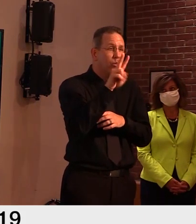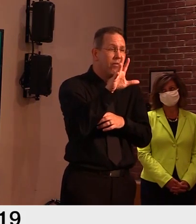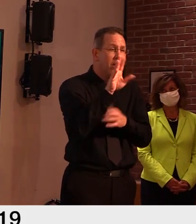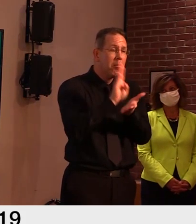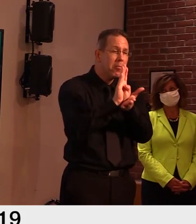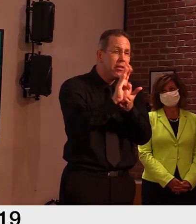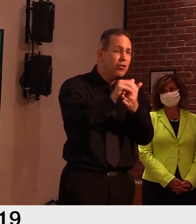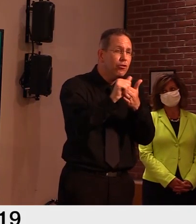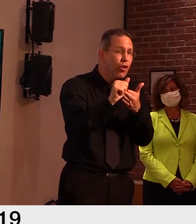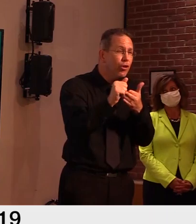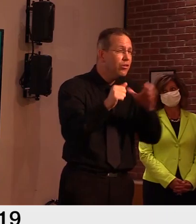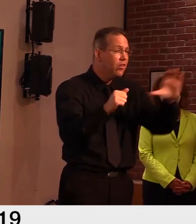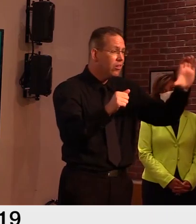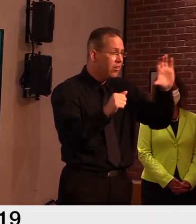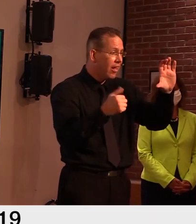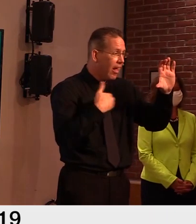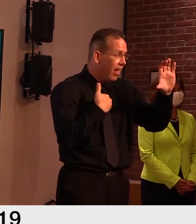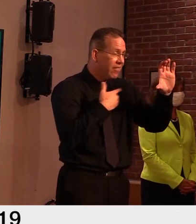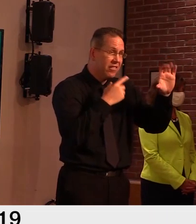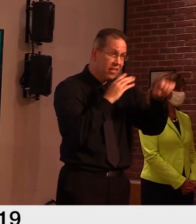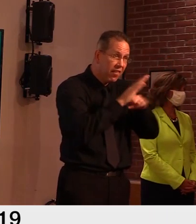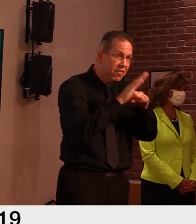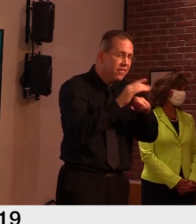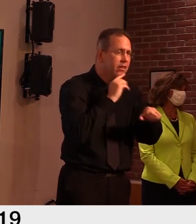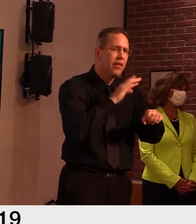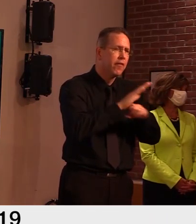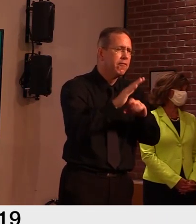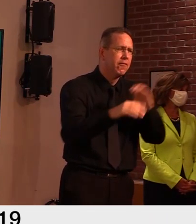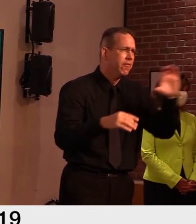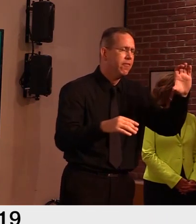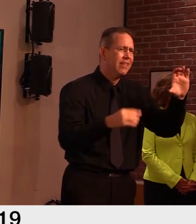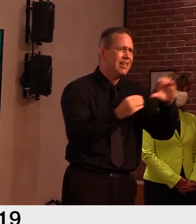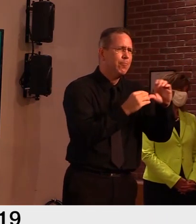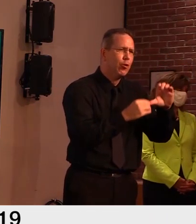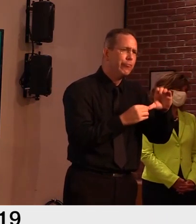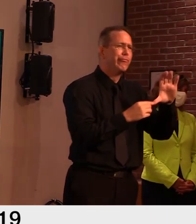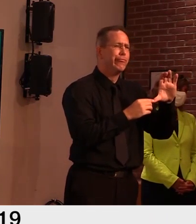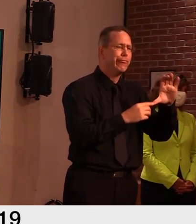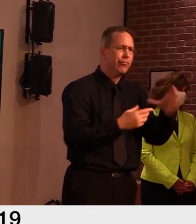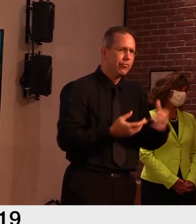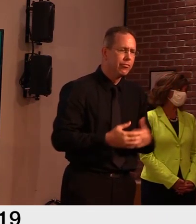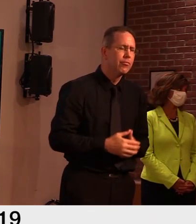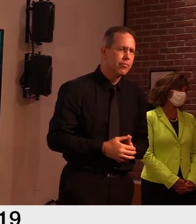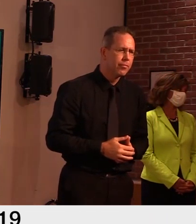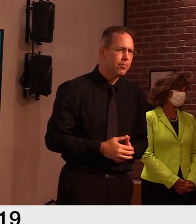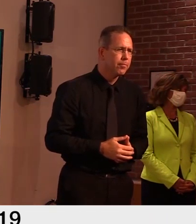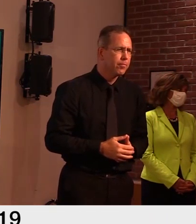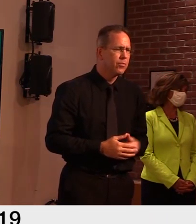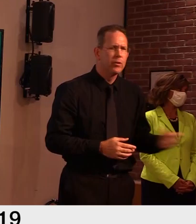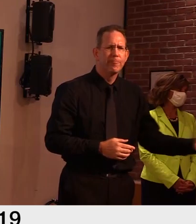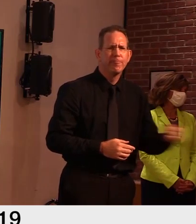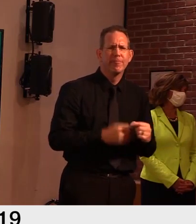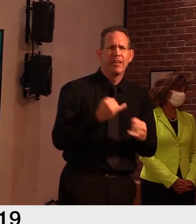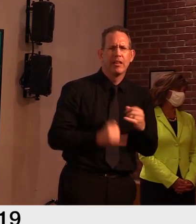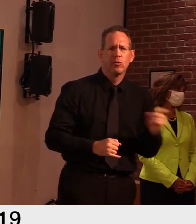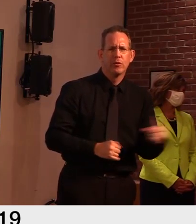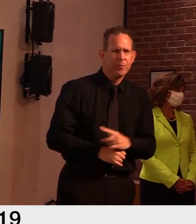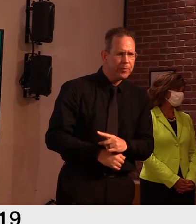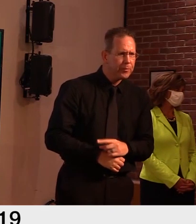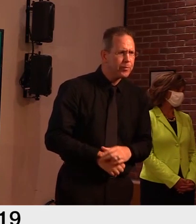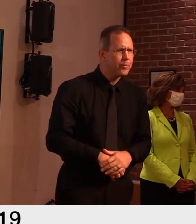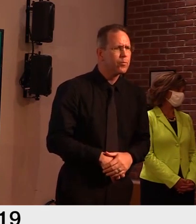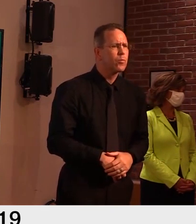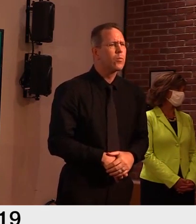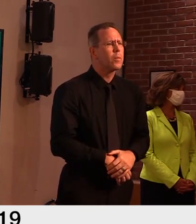concerned, and we're going to do all we can. But again, even the in its entirety, there's not enough money in the